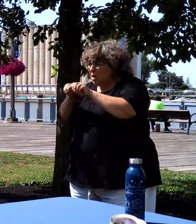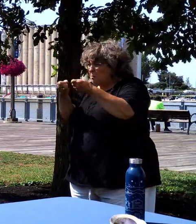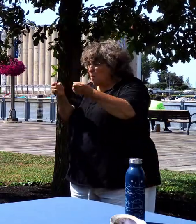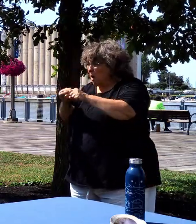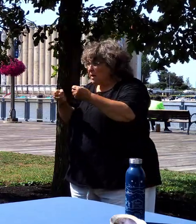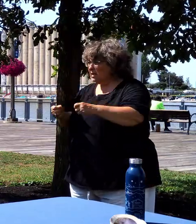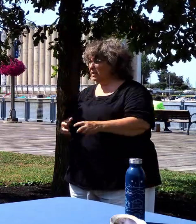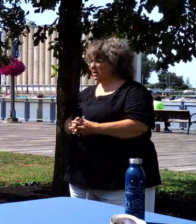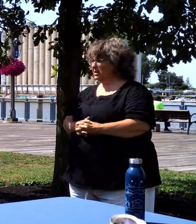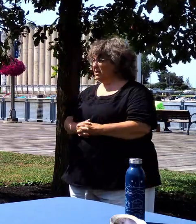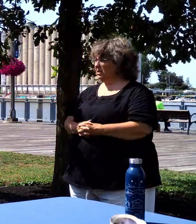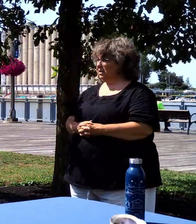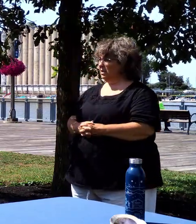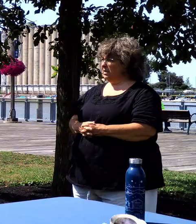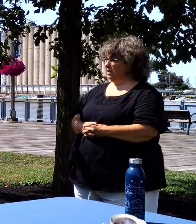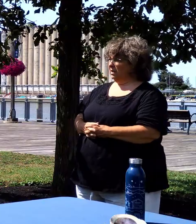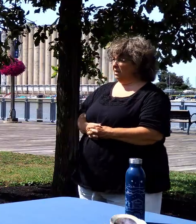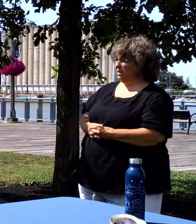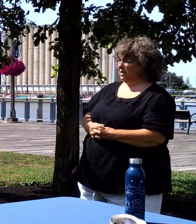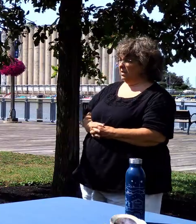apart.